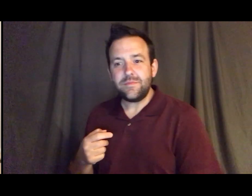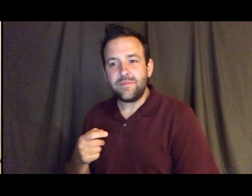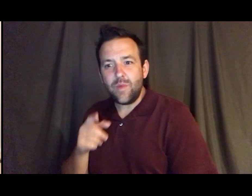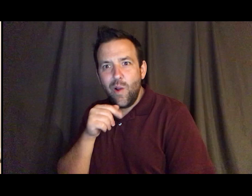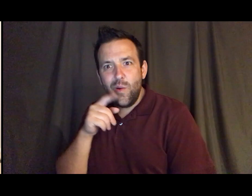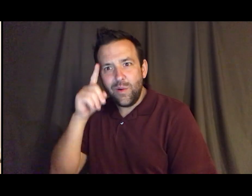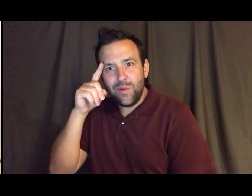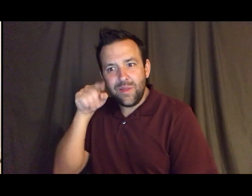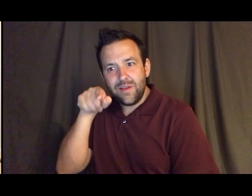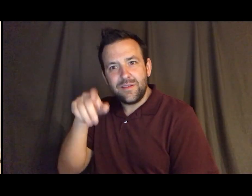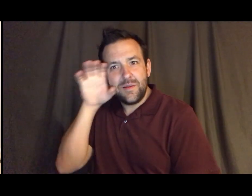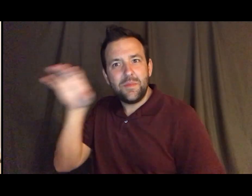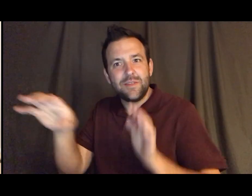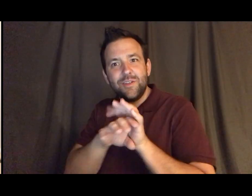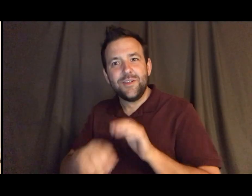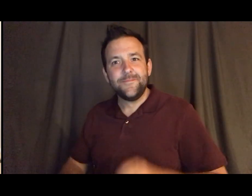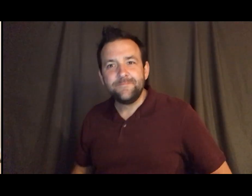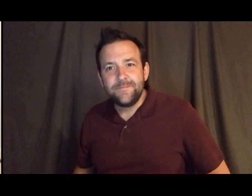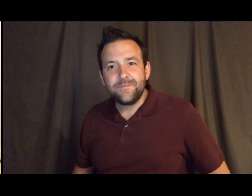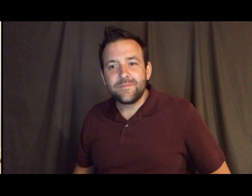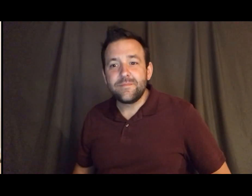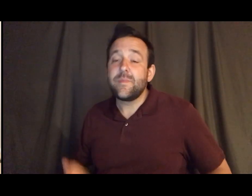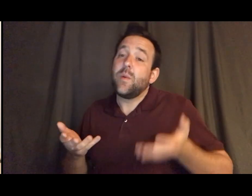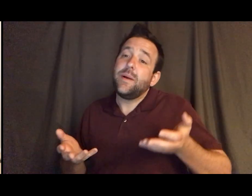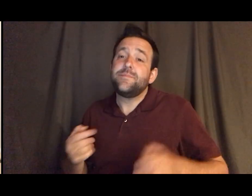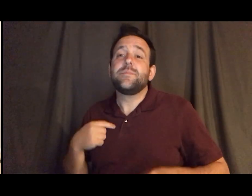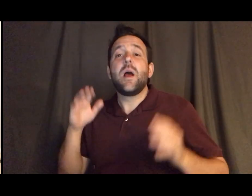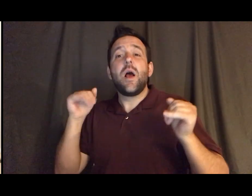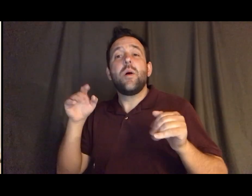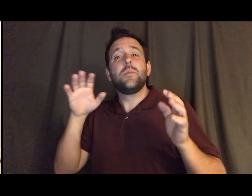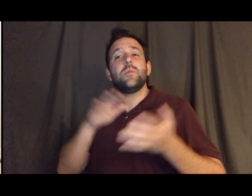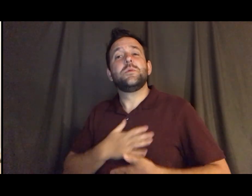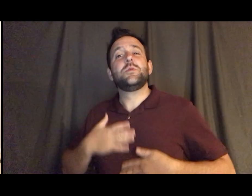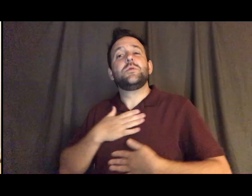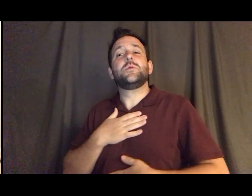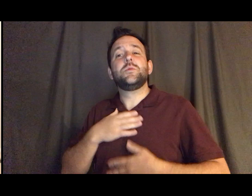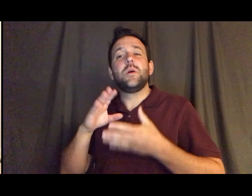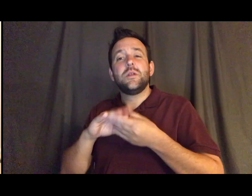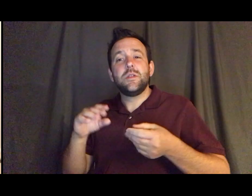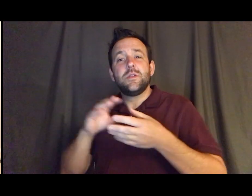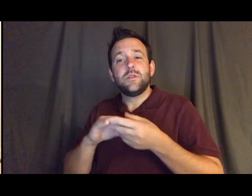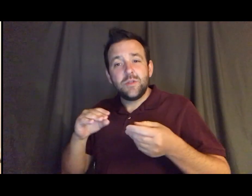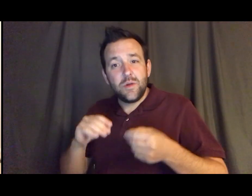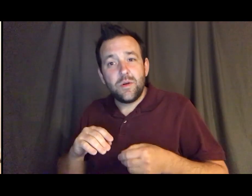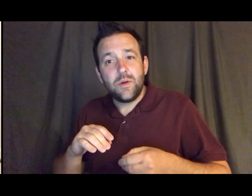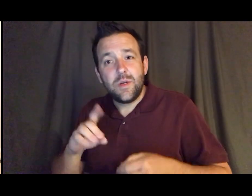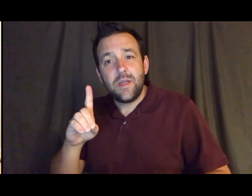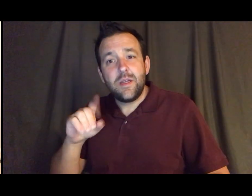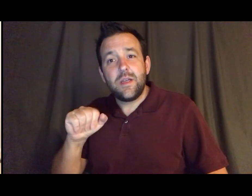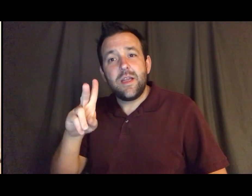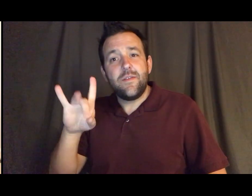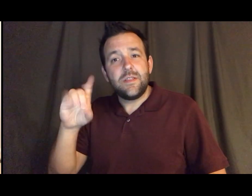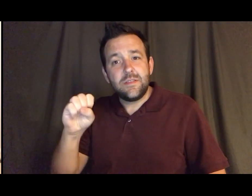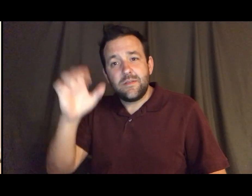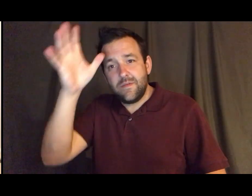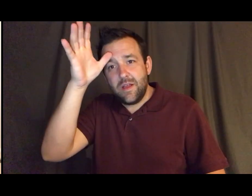Well, I hope you enjoyed the story, David's Father, by Robert Munsch. Never did get to see